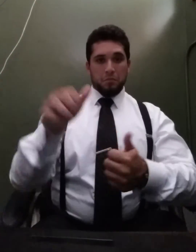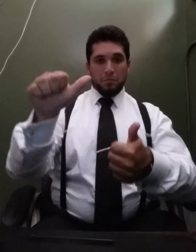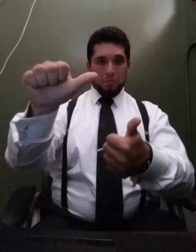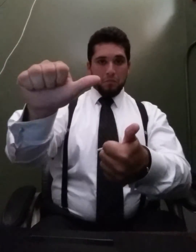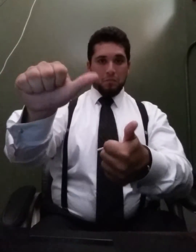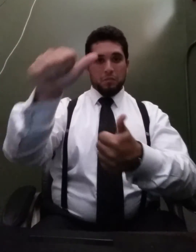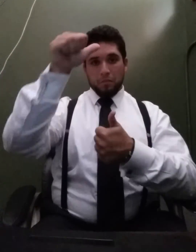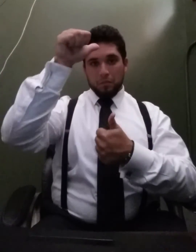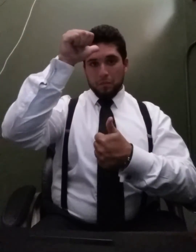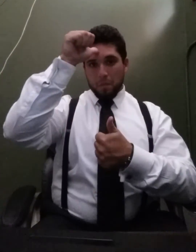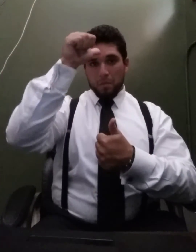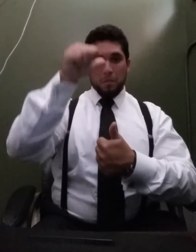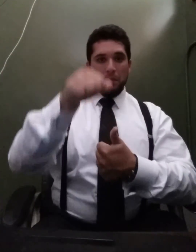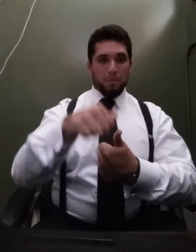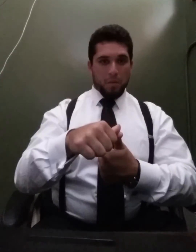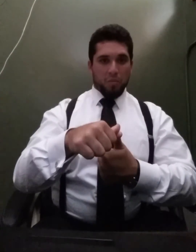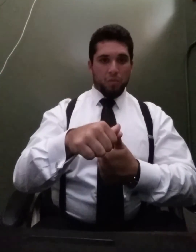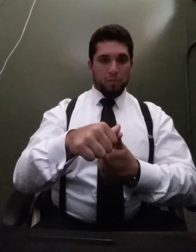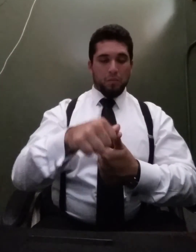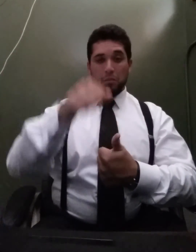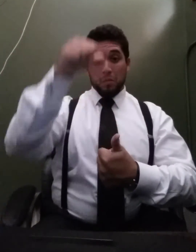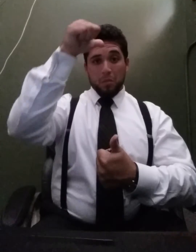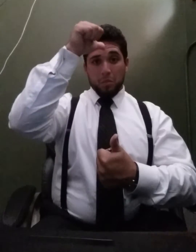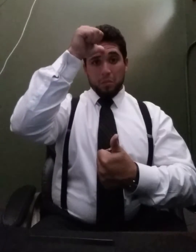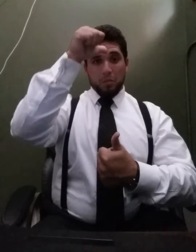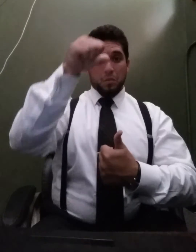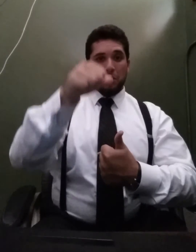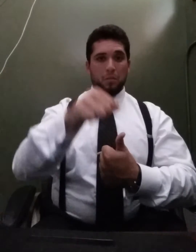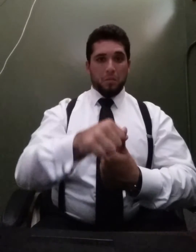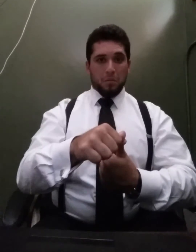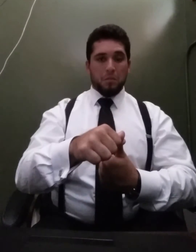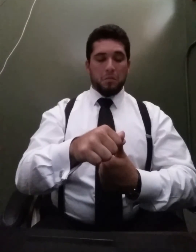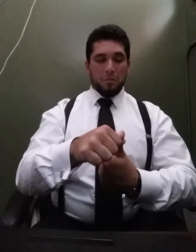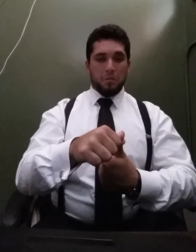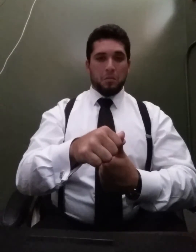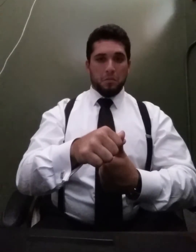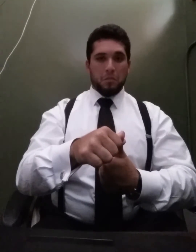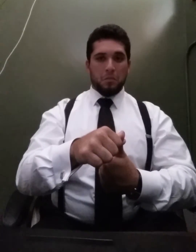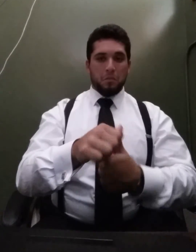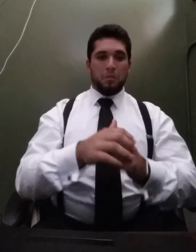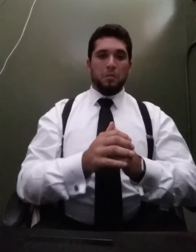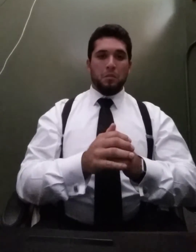sun, or always what? Toward the sun. So as our Earth is